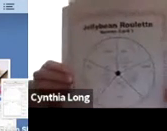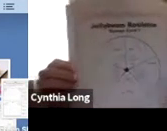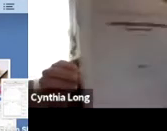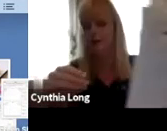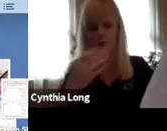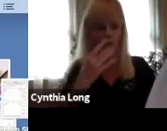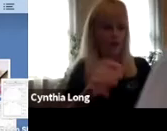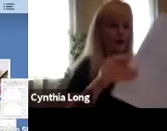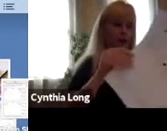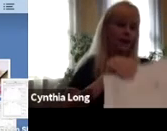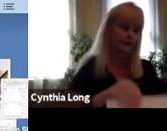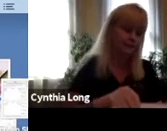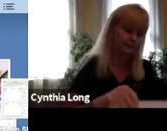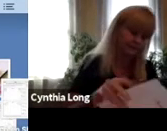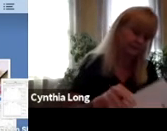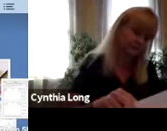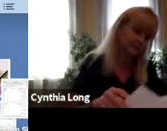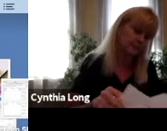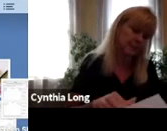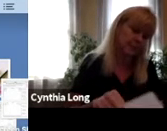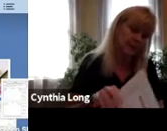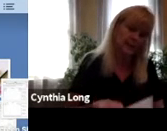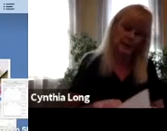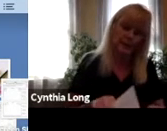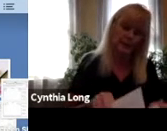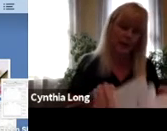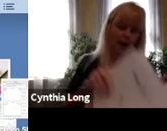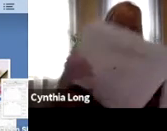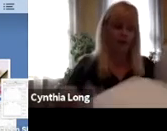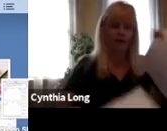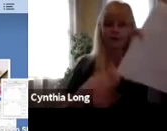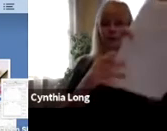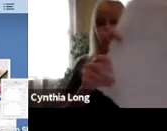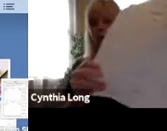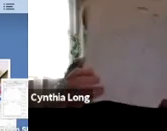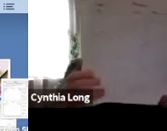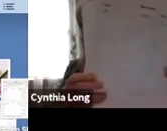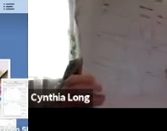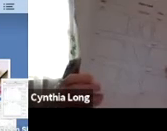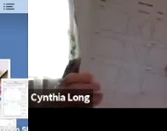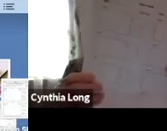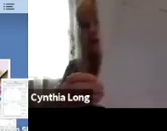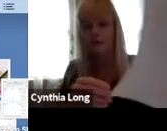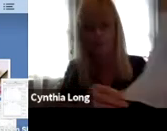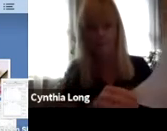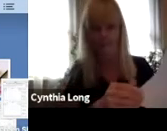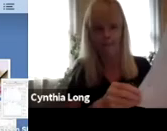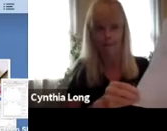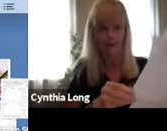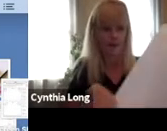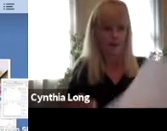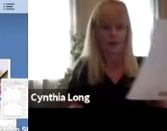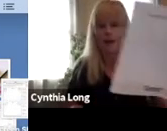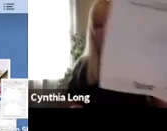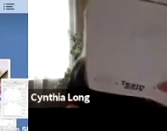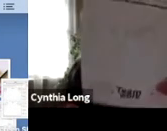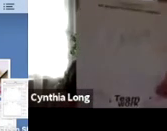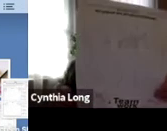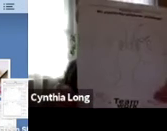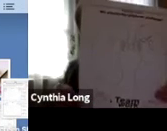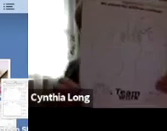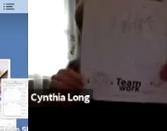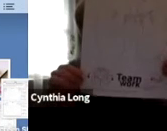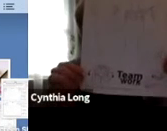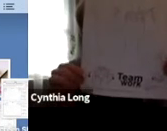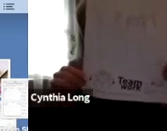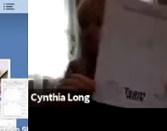that as well. And then we have the card, the player card,